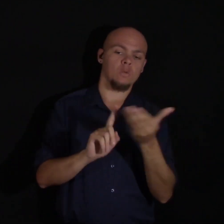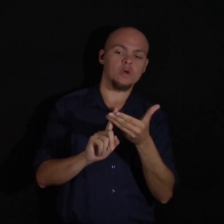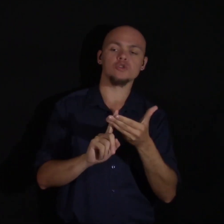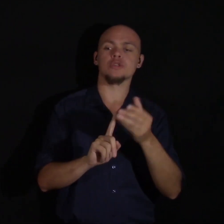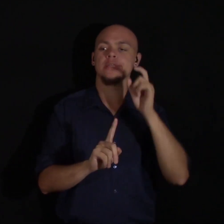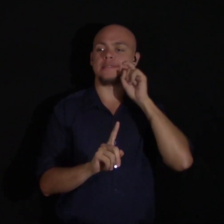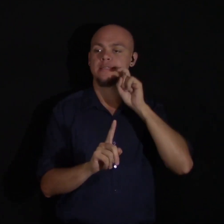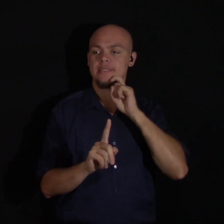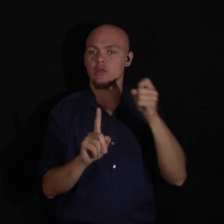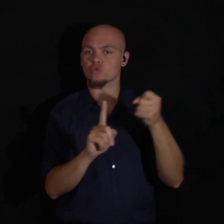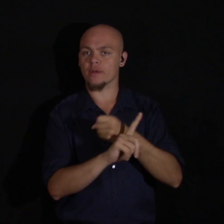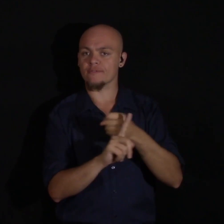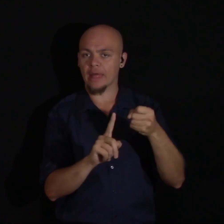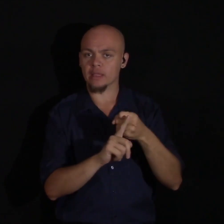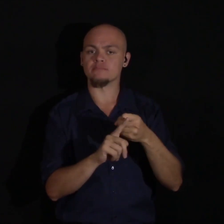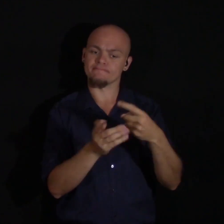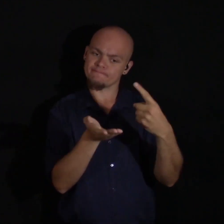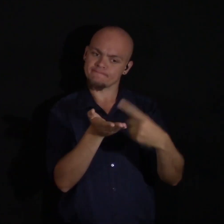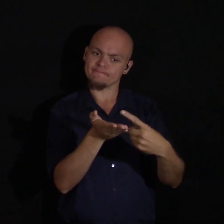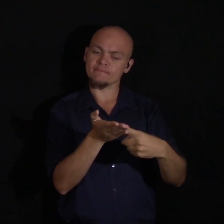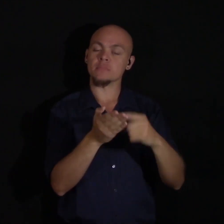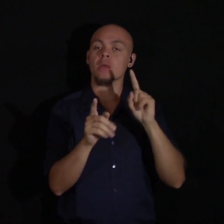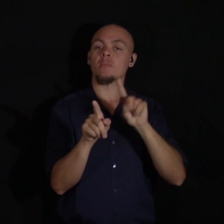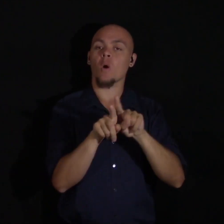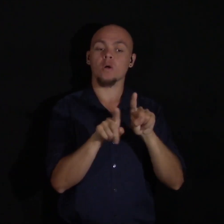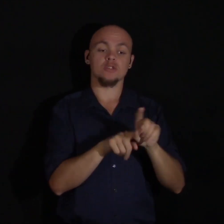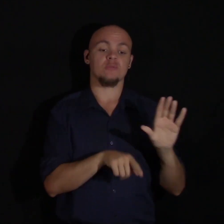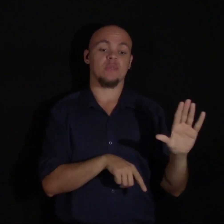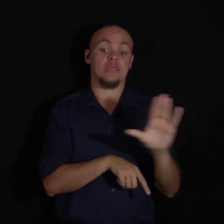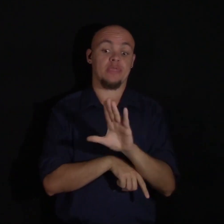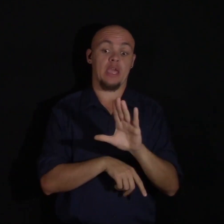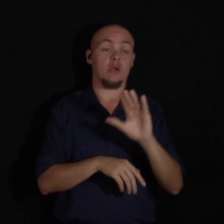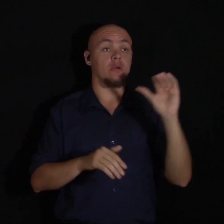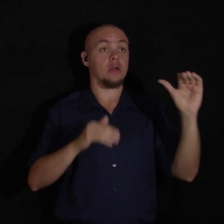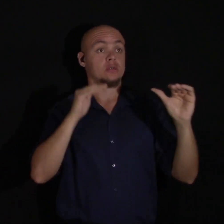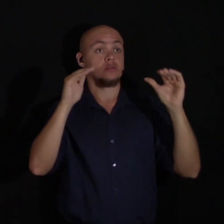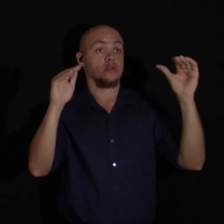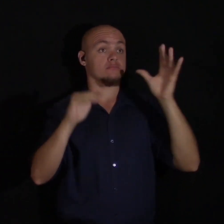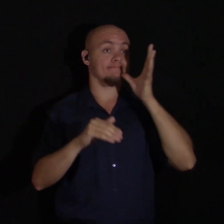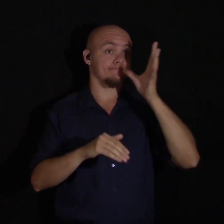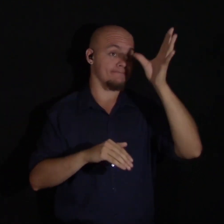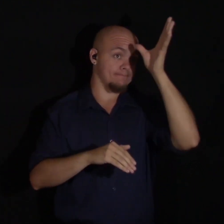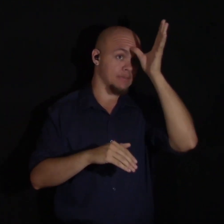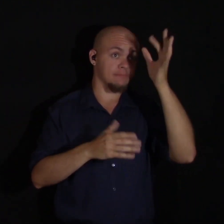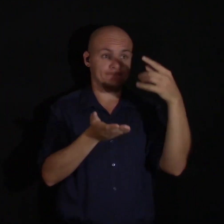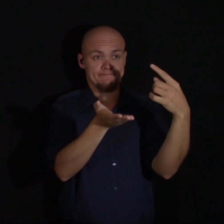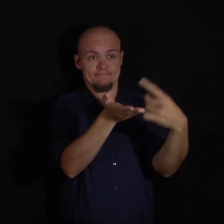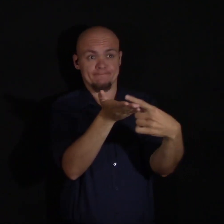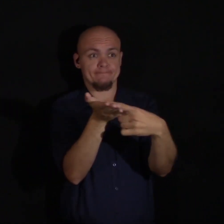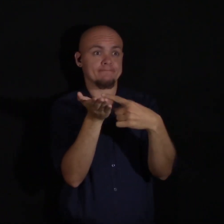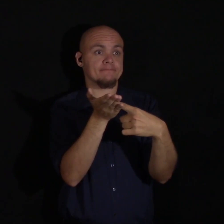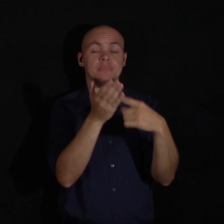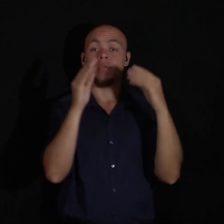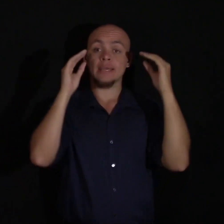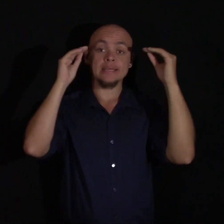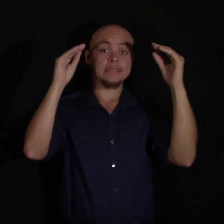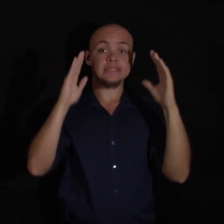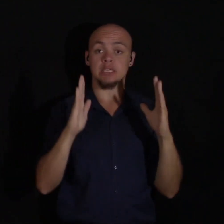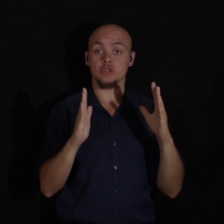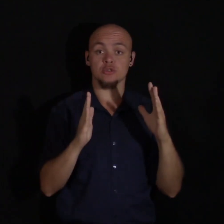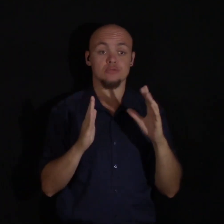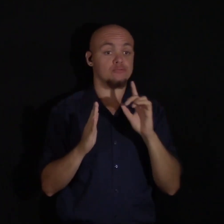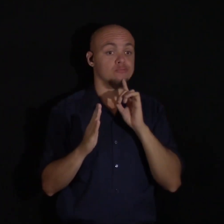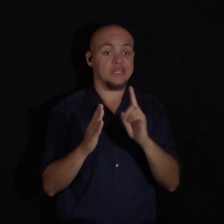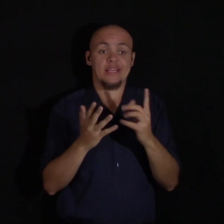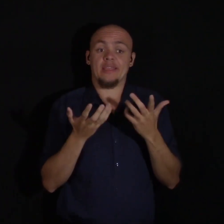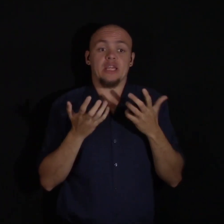So then I realized we also need to talk to the adults in their lives. Then I found that teachers and schools don't really want to talk